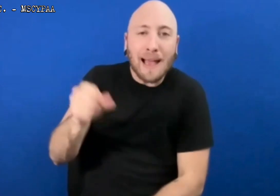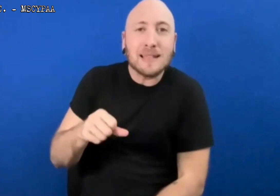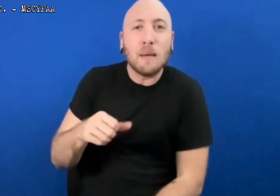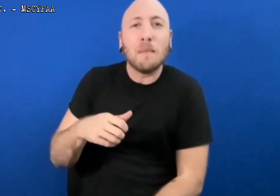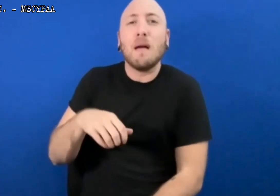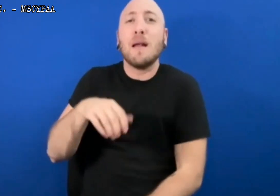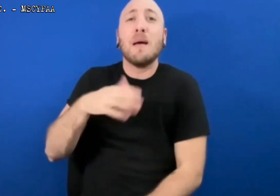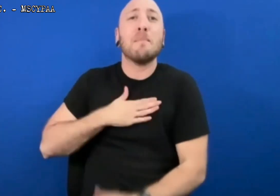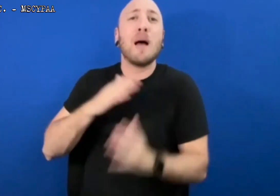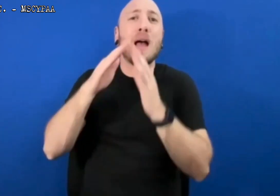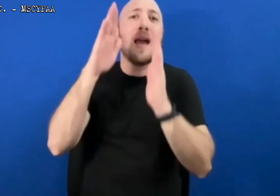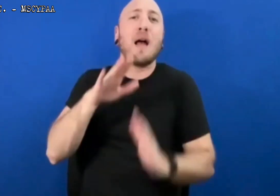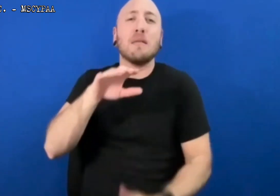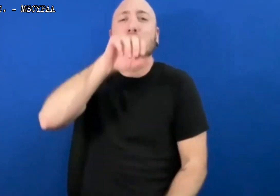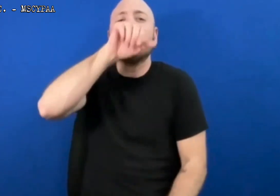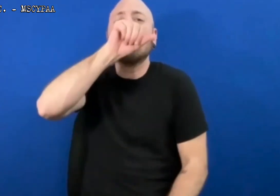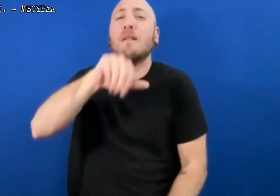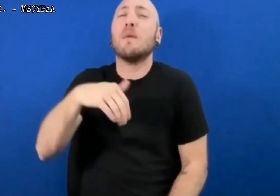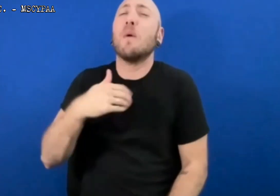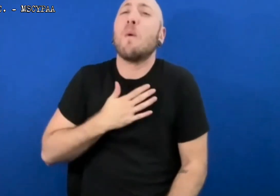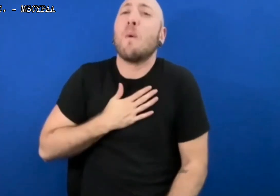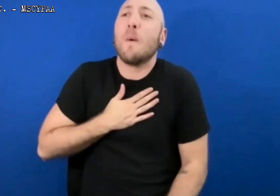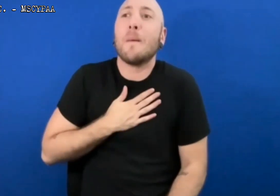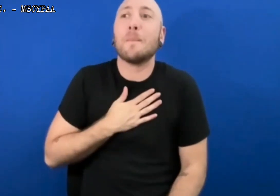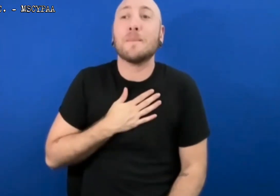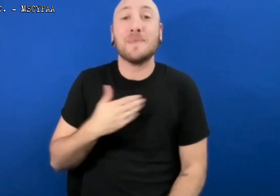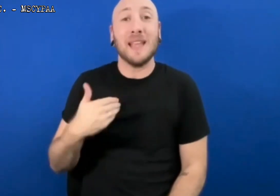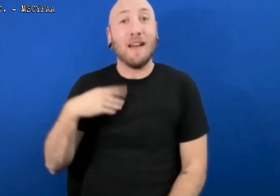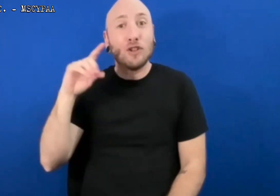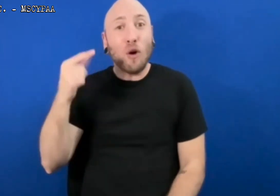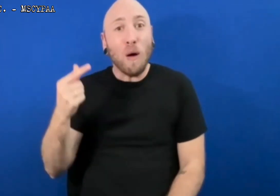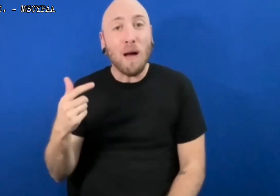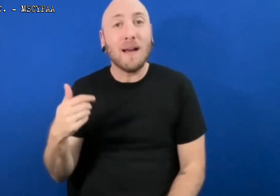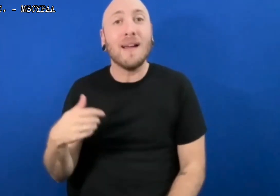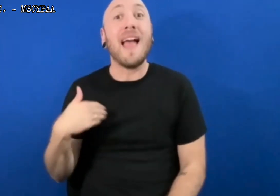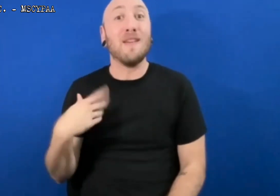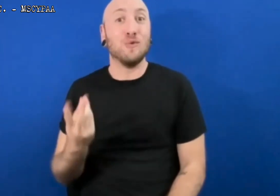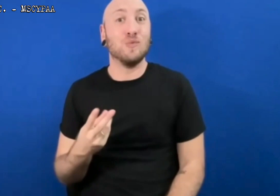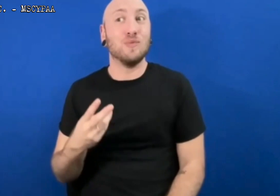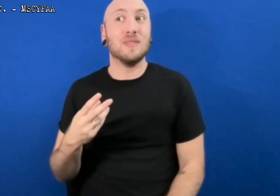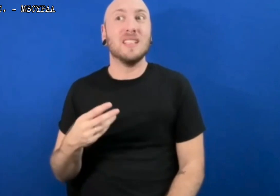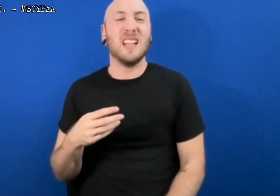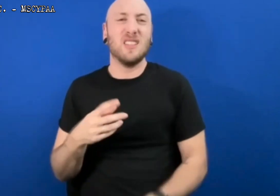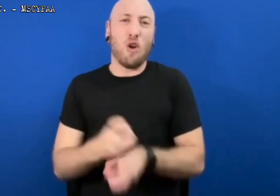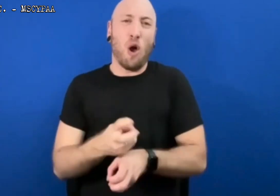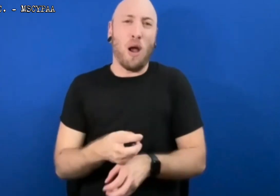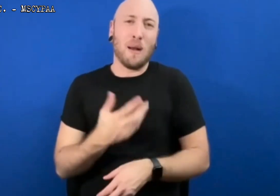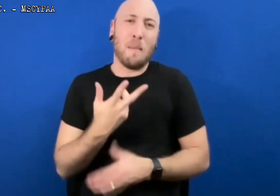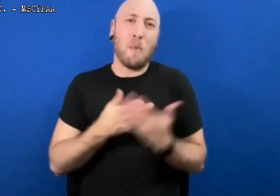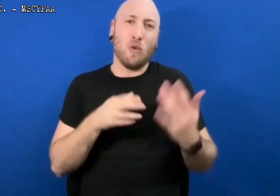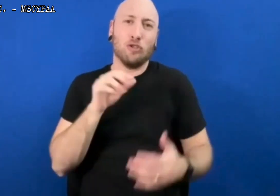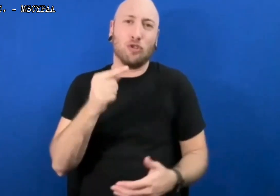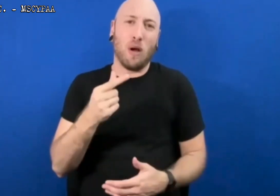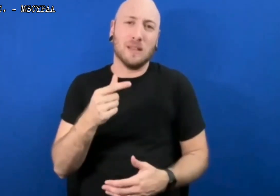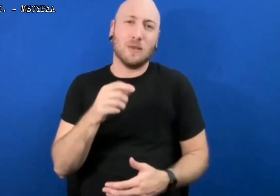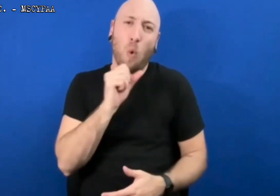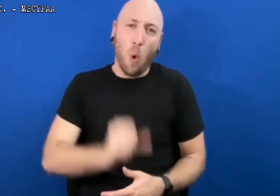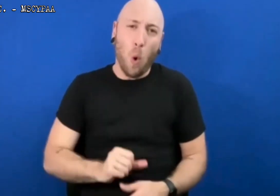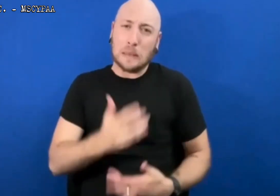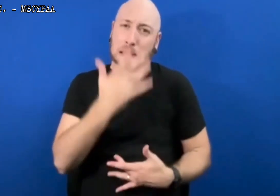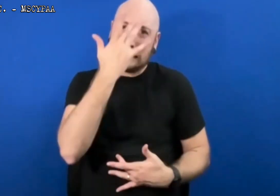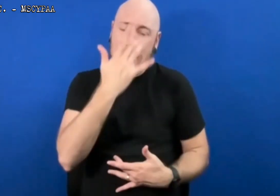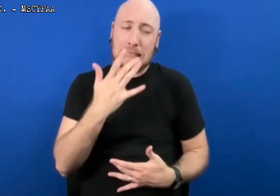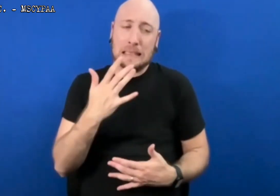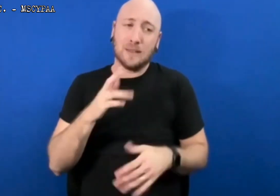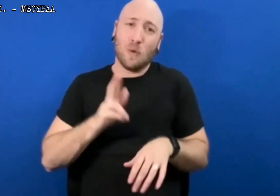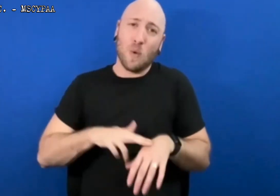living situation. My dogs, it's hard, like, they're old and they're sick and I'm just really scared